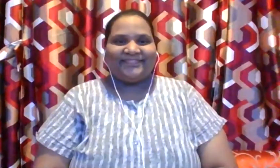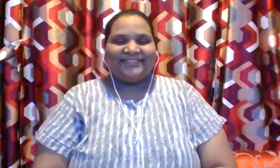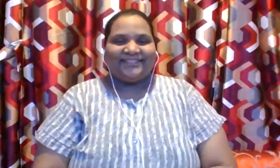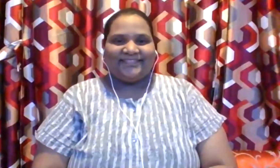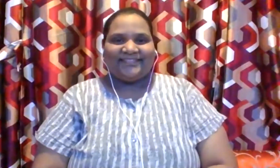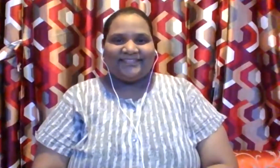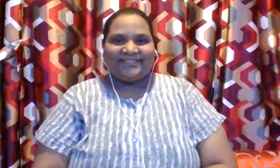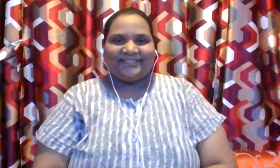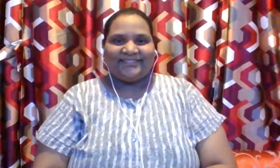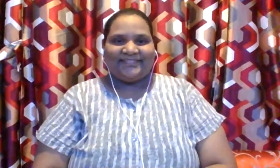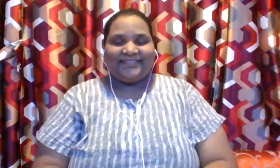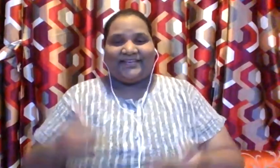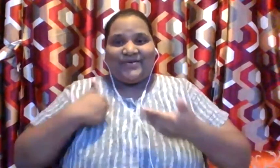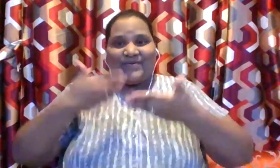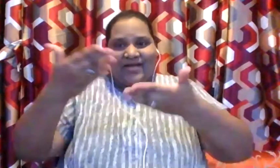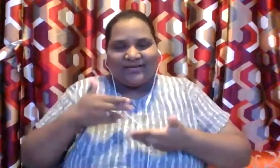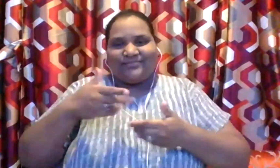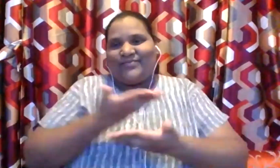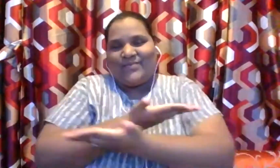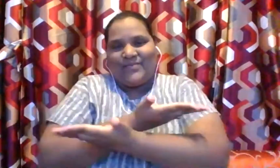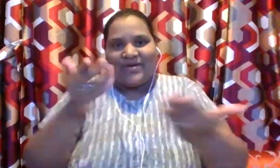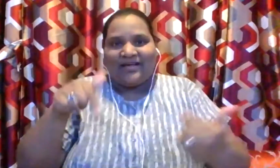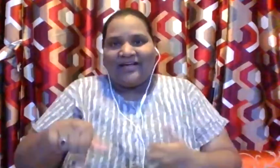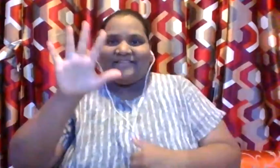I welcome you all for the 5th session of Discover Yourselves.